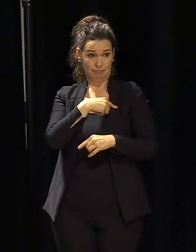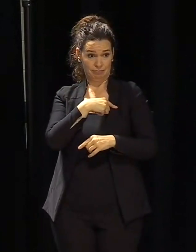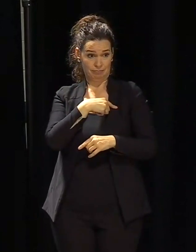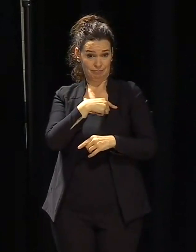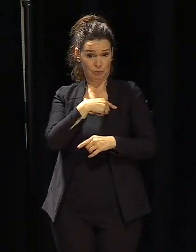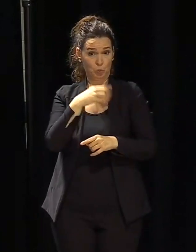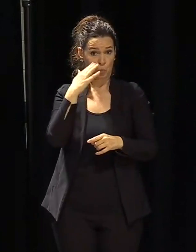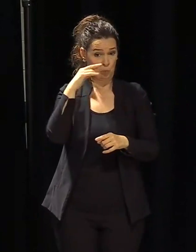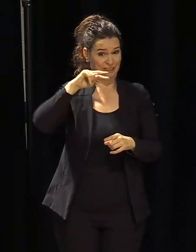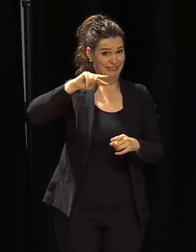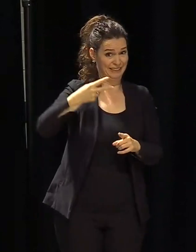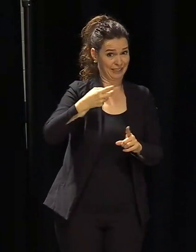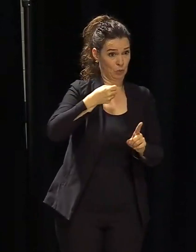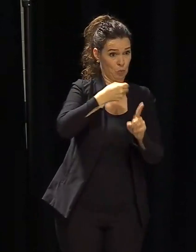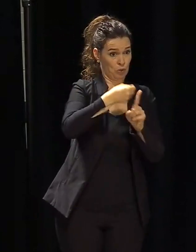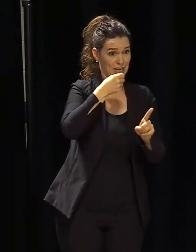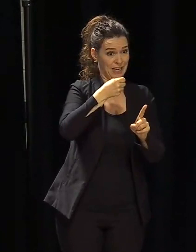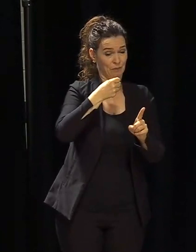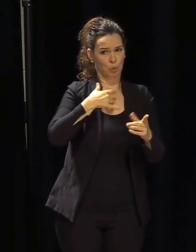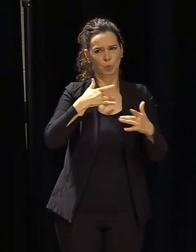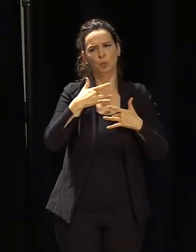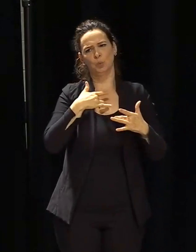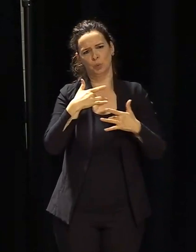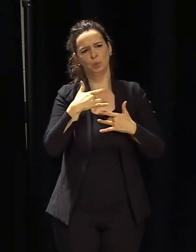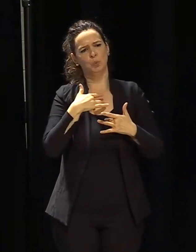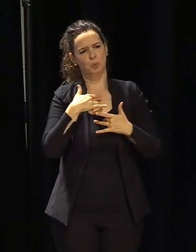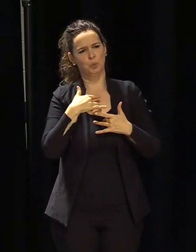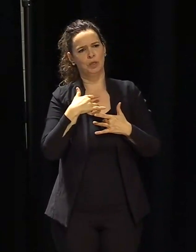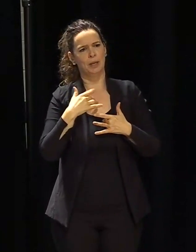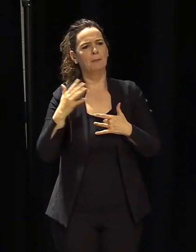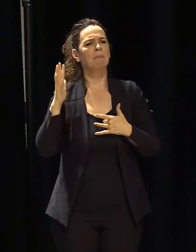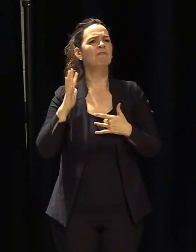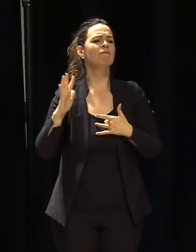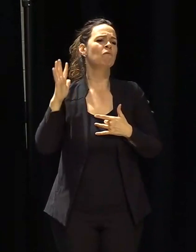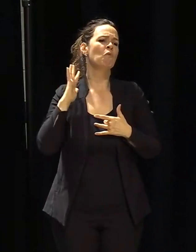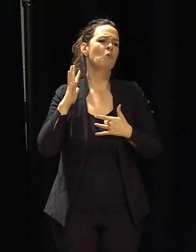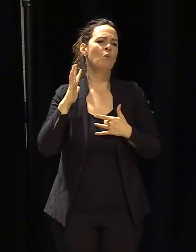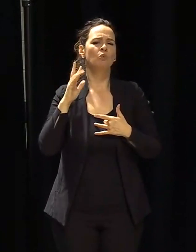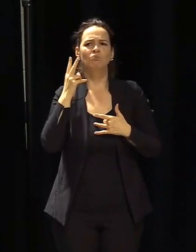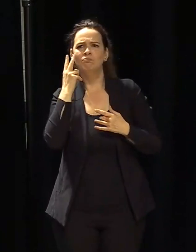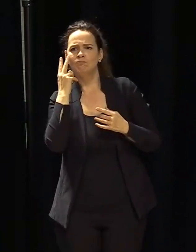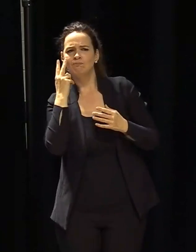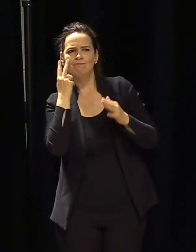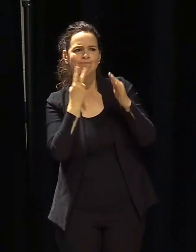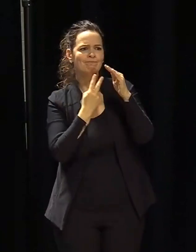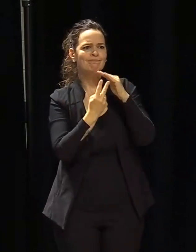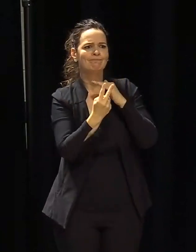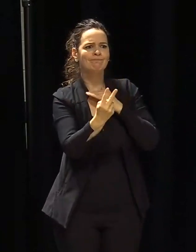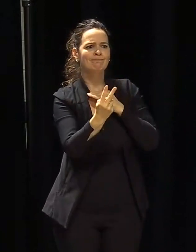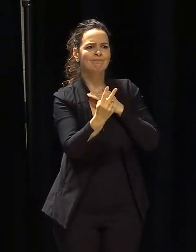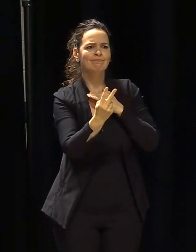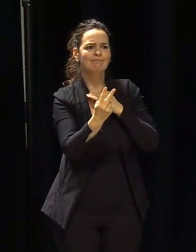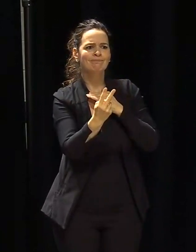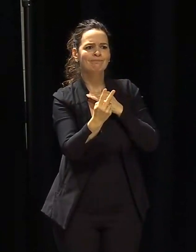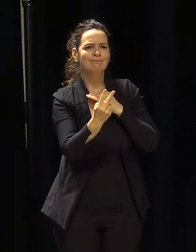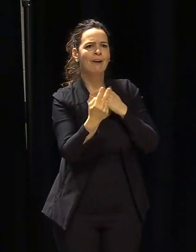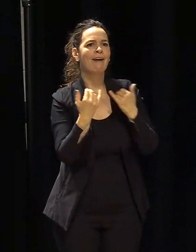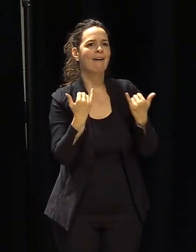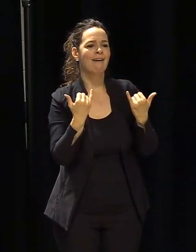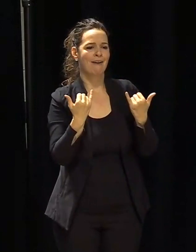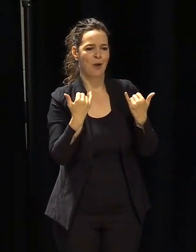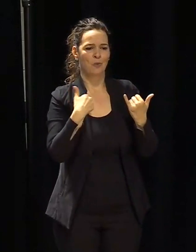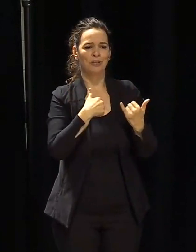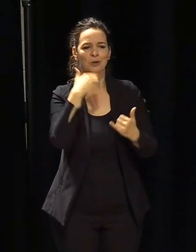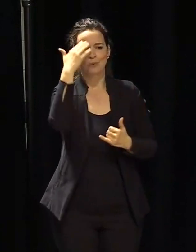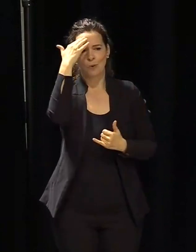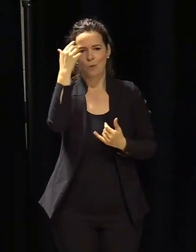longer. This way, we're getting people into the hospital, getting them the help they need, and they're getting out faster, which has saved this